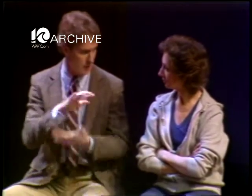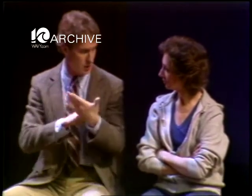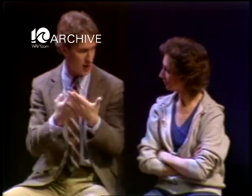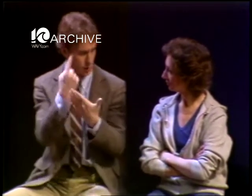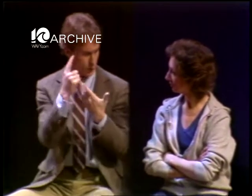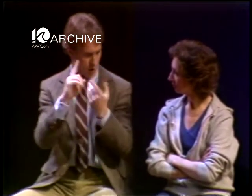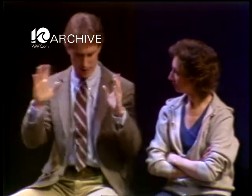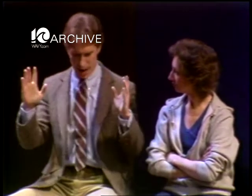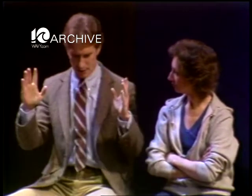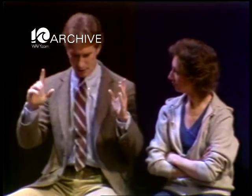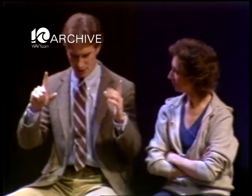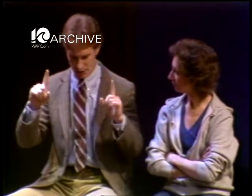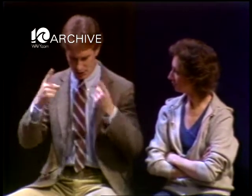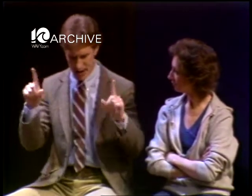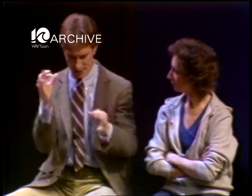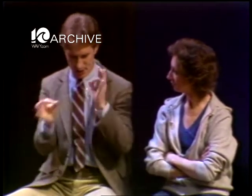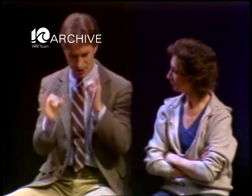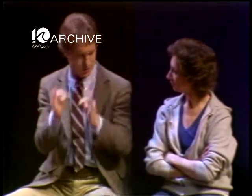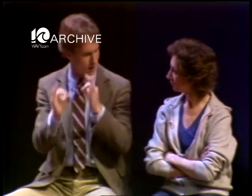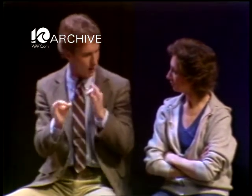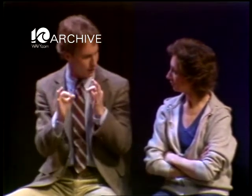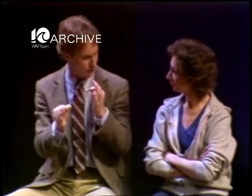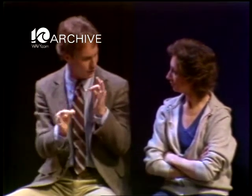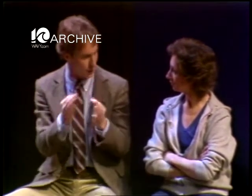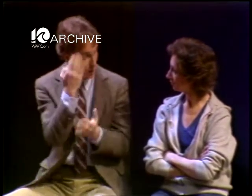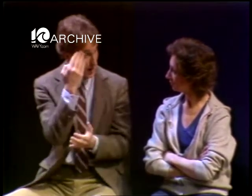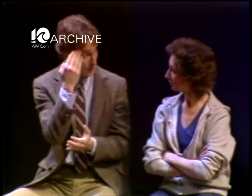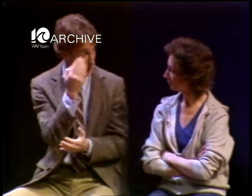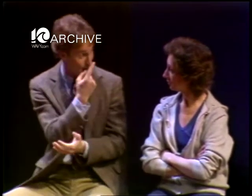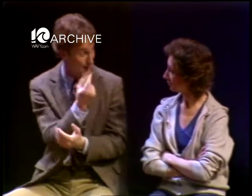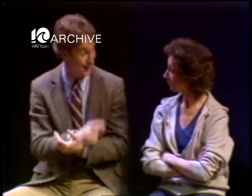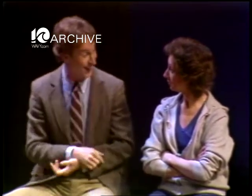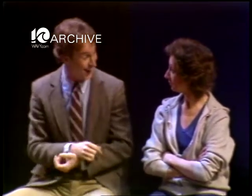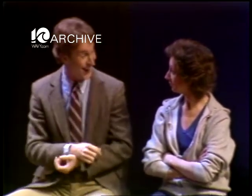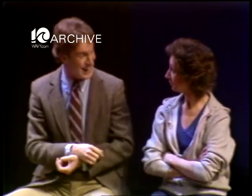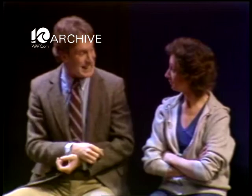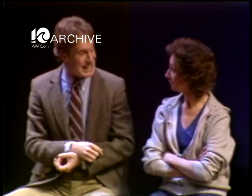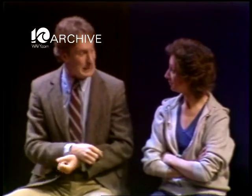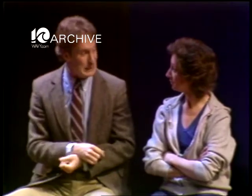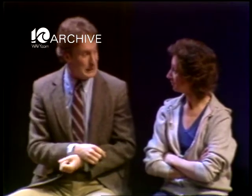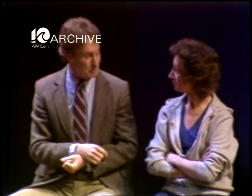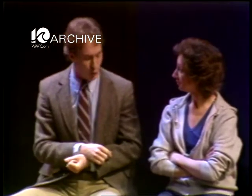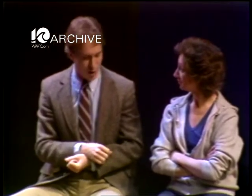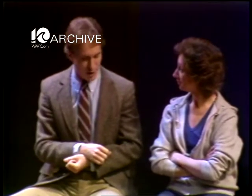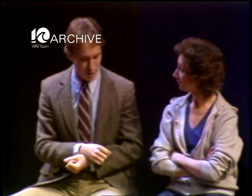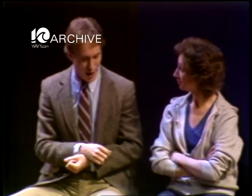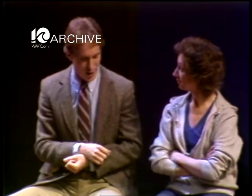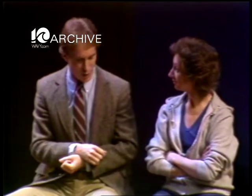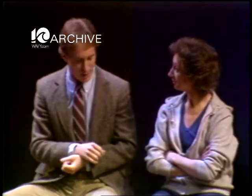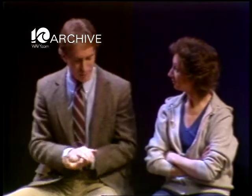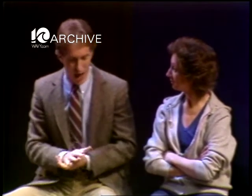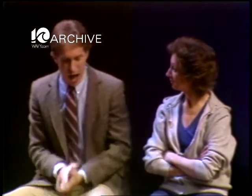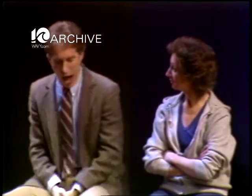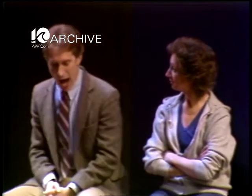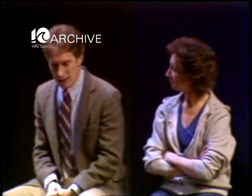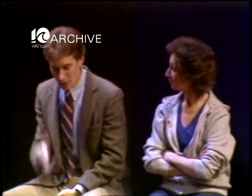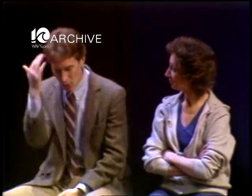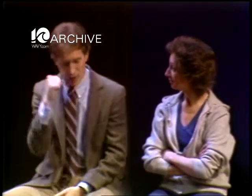Broadway and compared it to Hamlet in terms of difficulty. But beyond the technique is the message. For the play, I had never met a